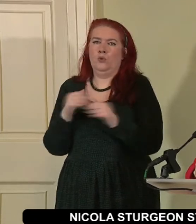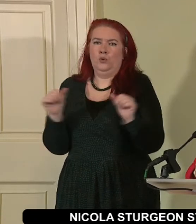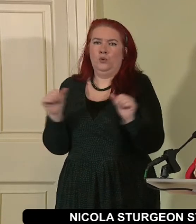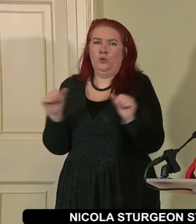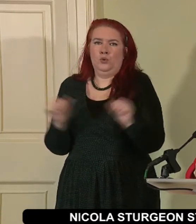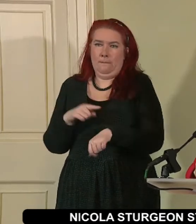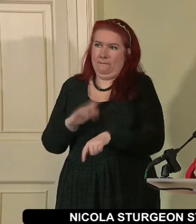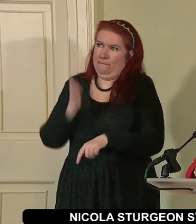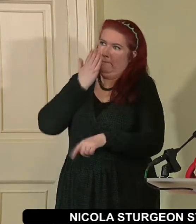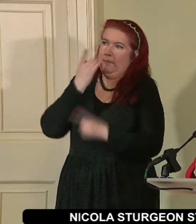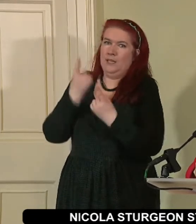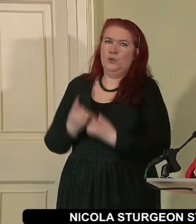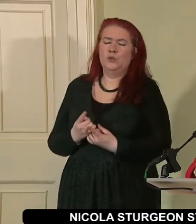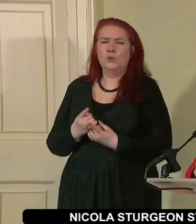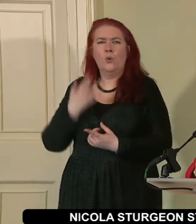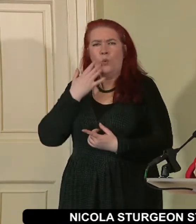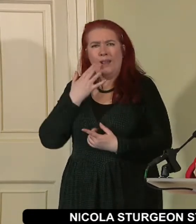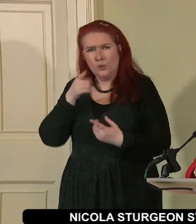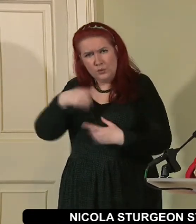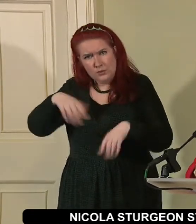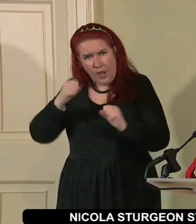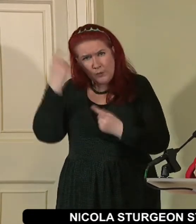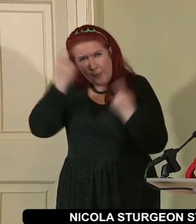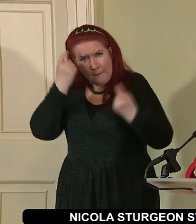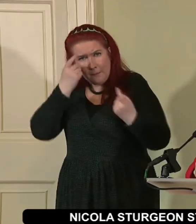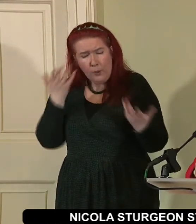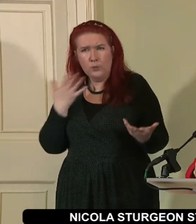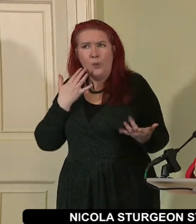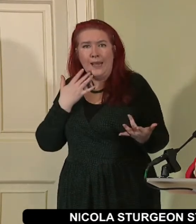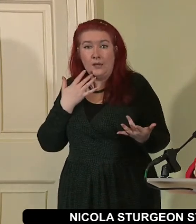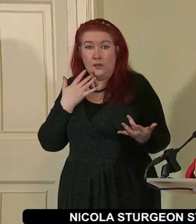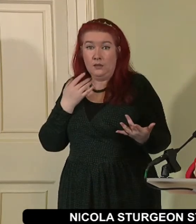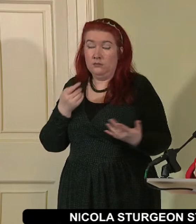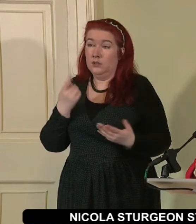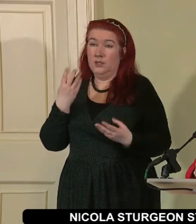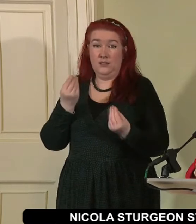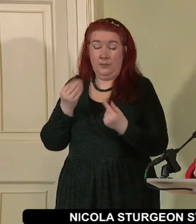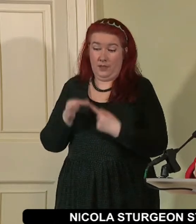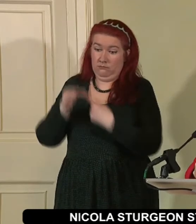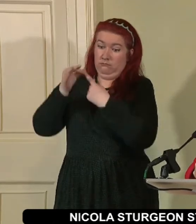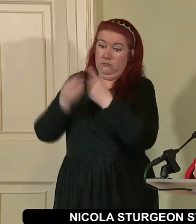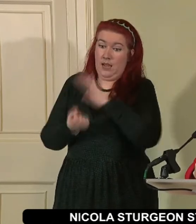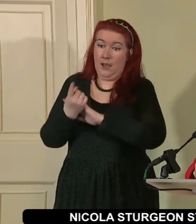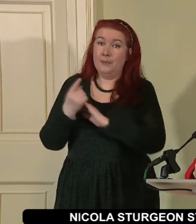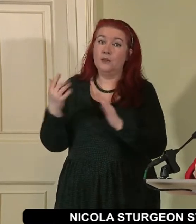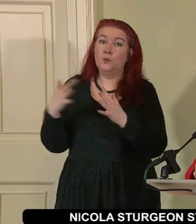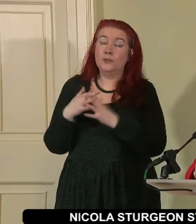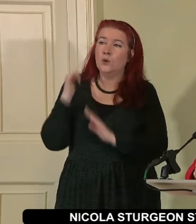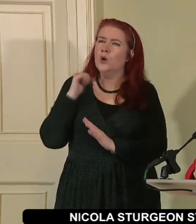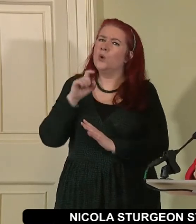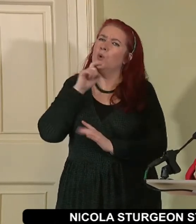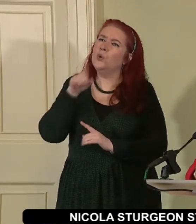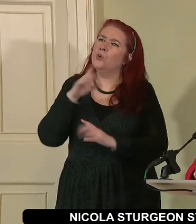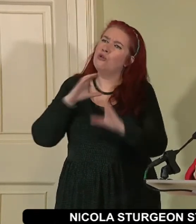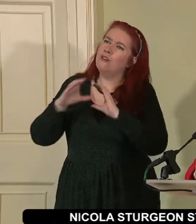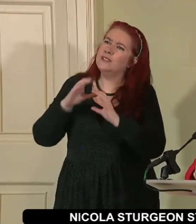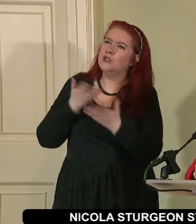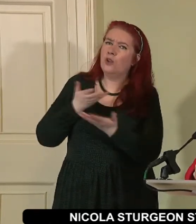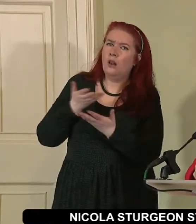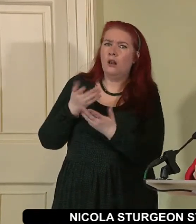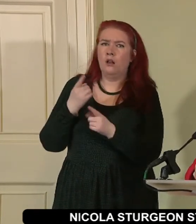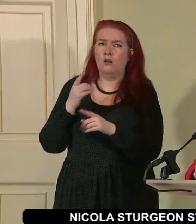at what point did you start to consider it? Was there a particular moment that was weeks ago? And who did you have conversations with at that time